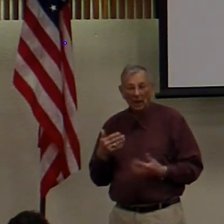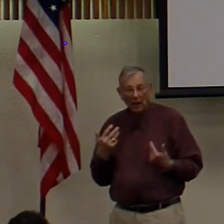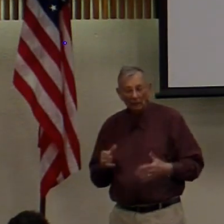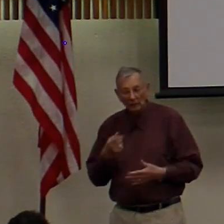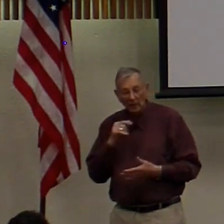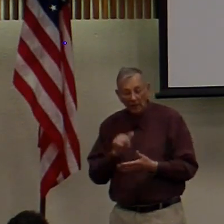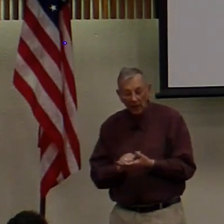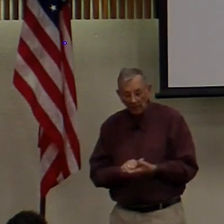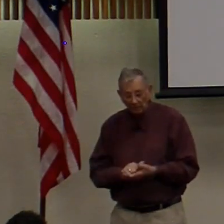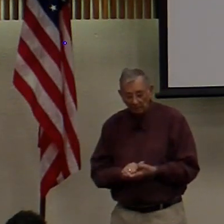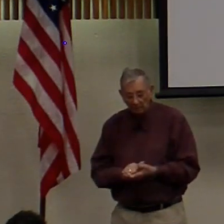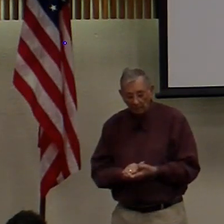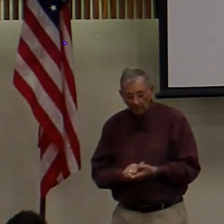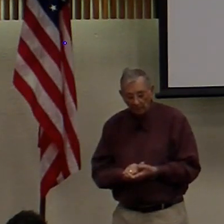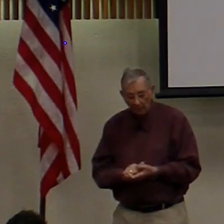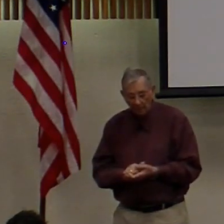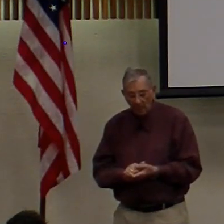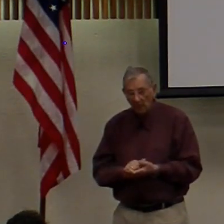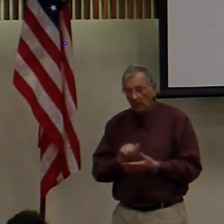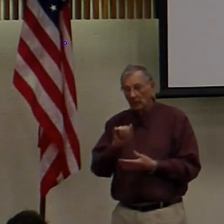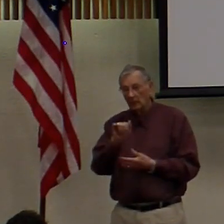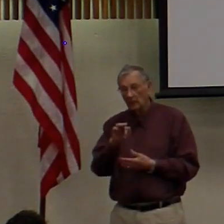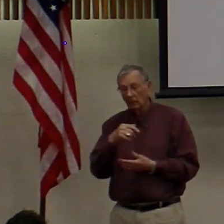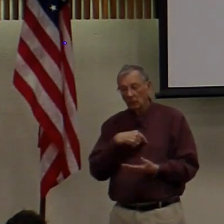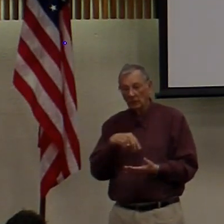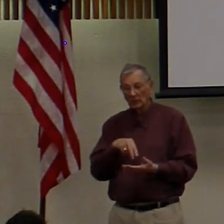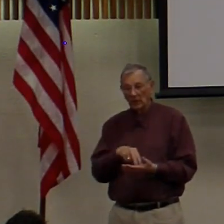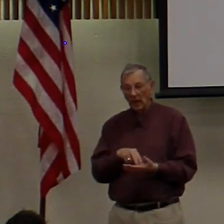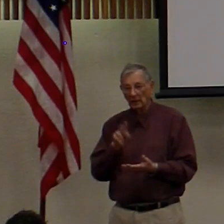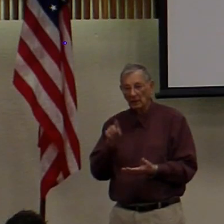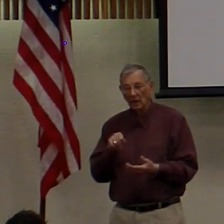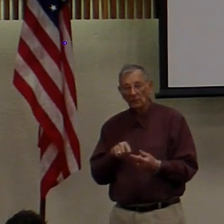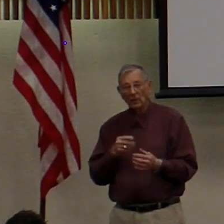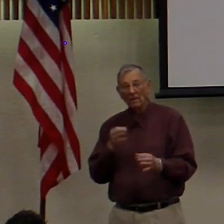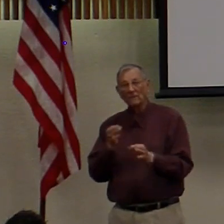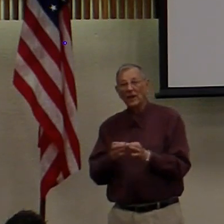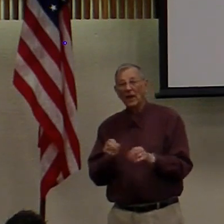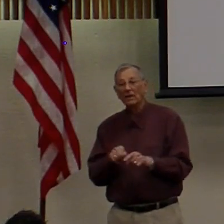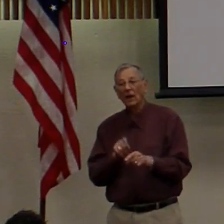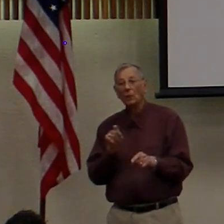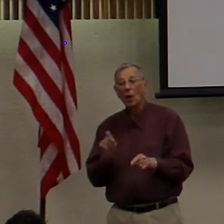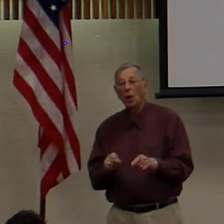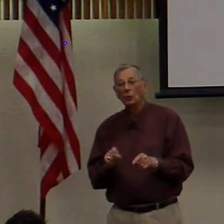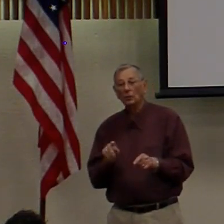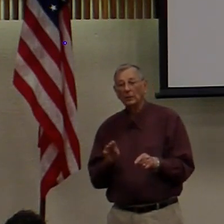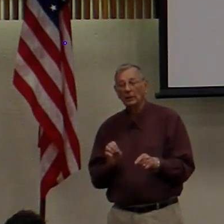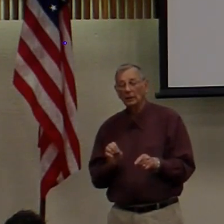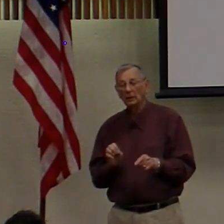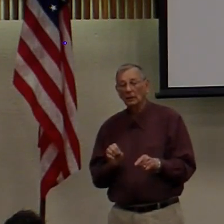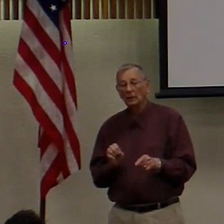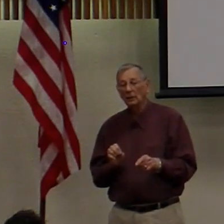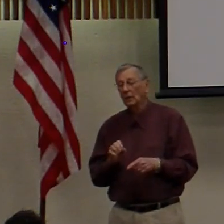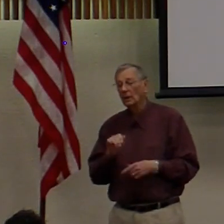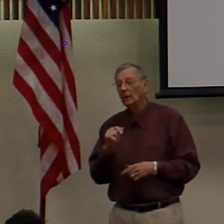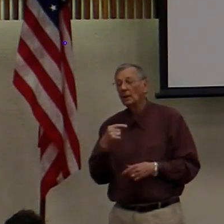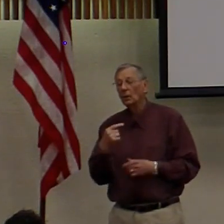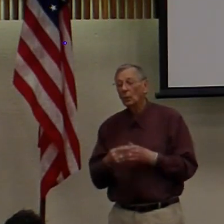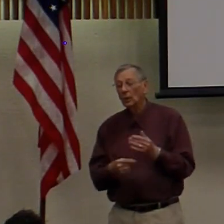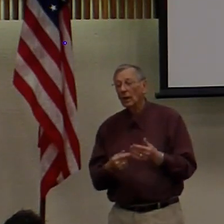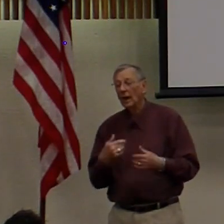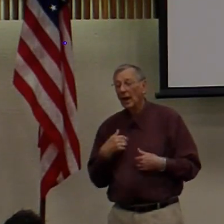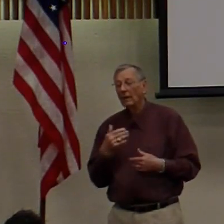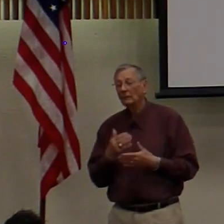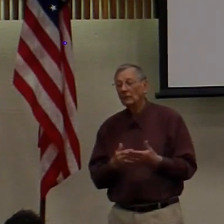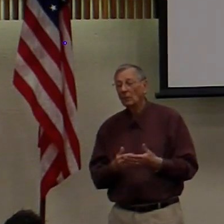that, if we're standing up to the faith like we ought to be, it's going to have